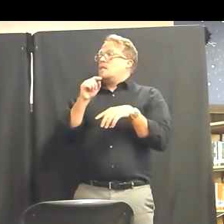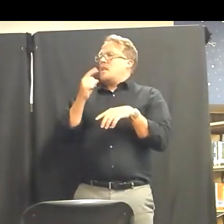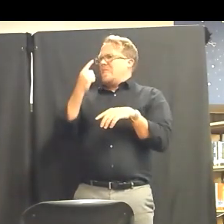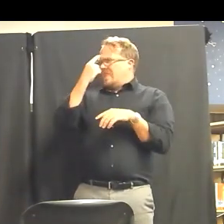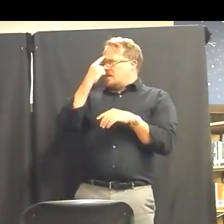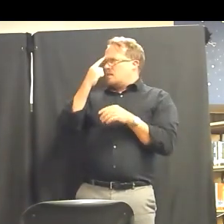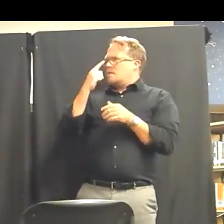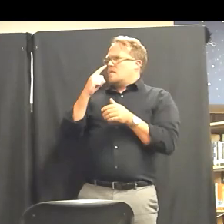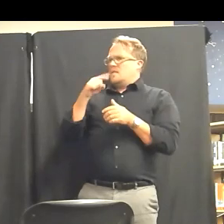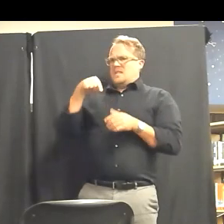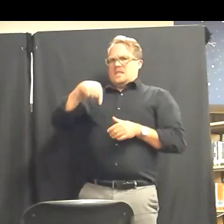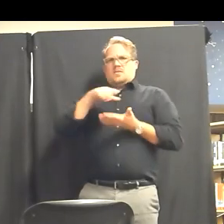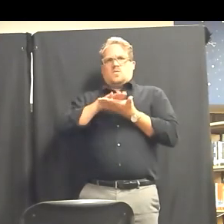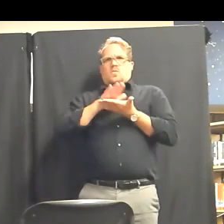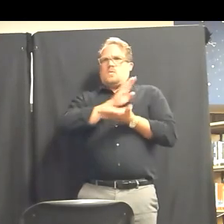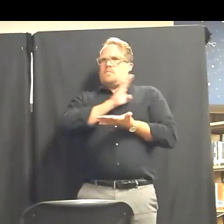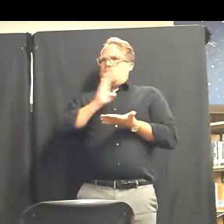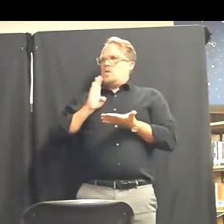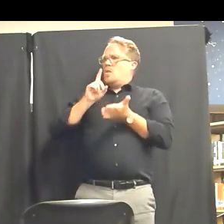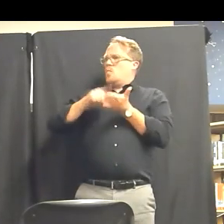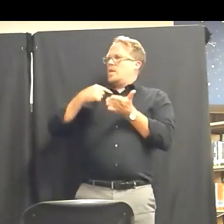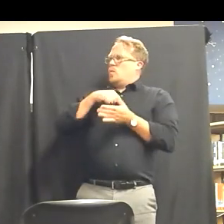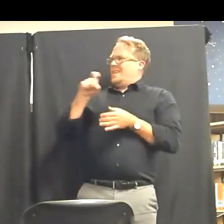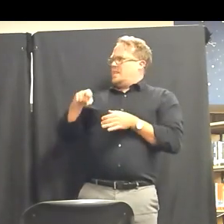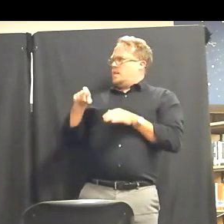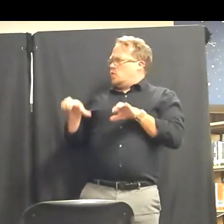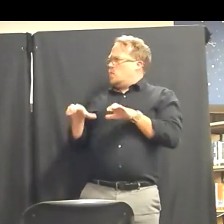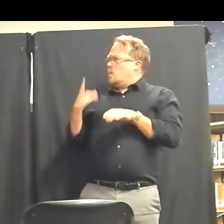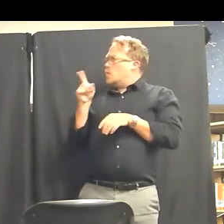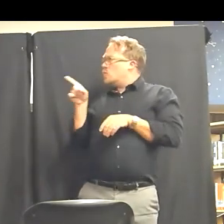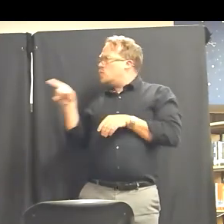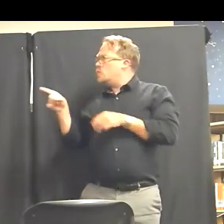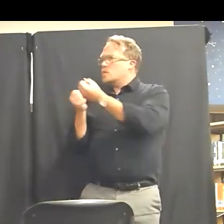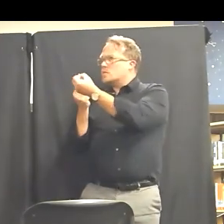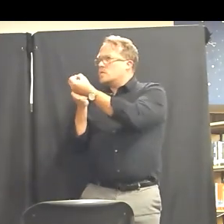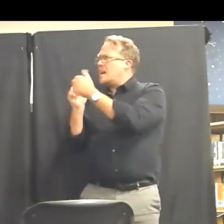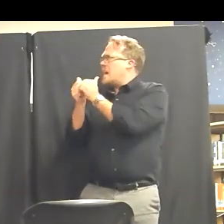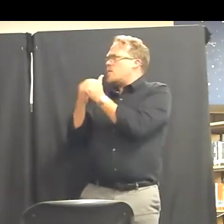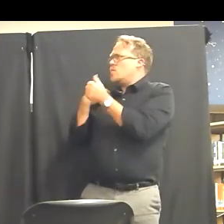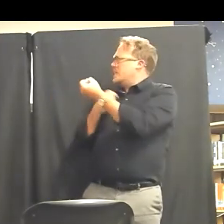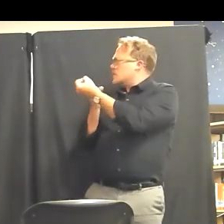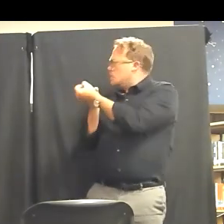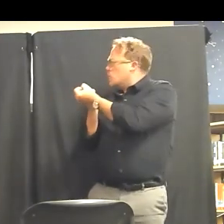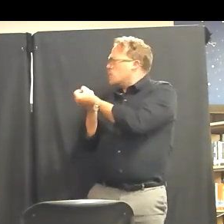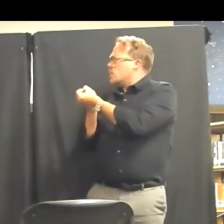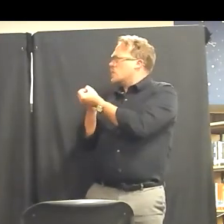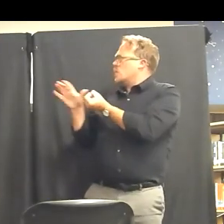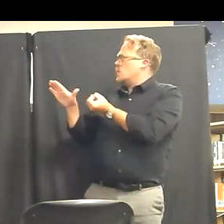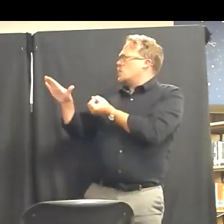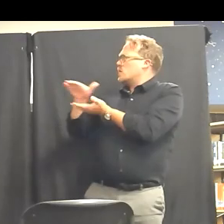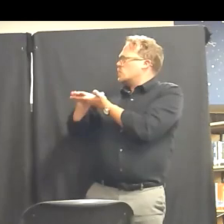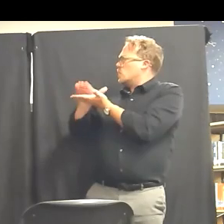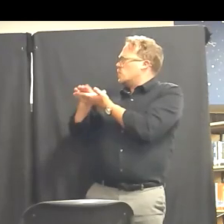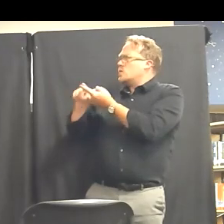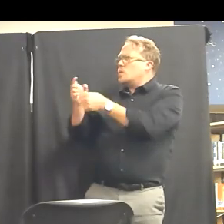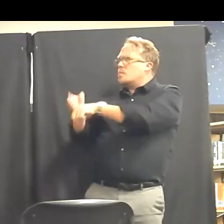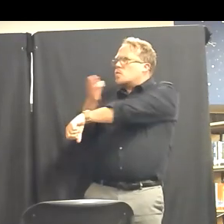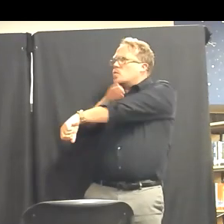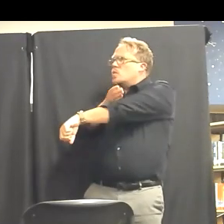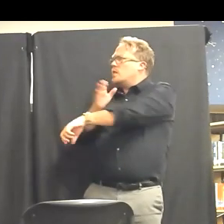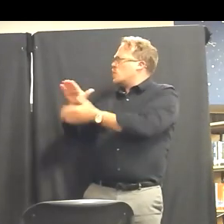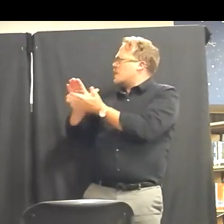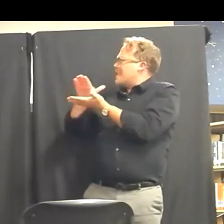school board need to do for you? How do we support you to improve